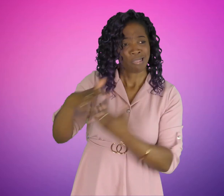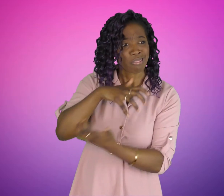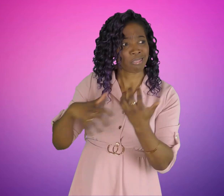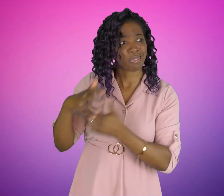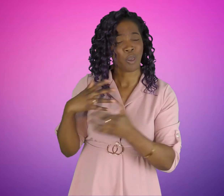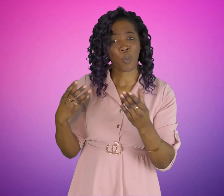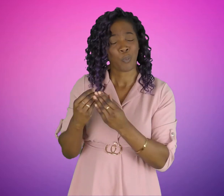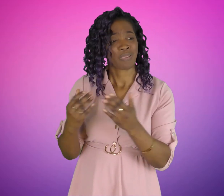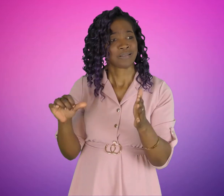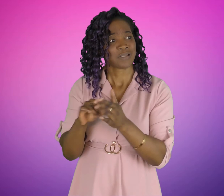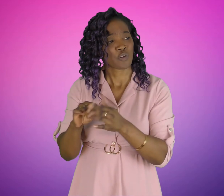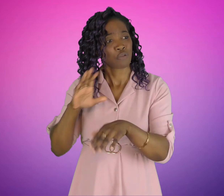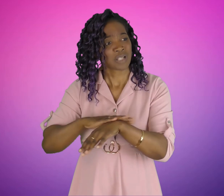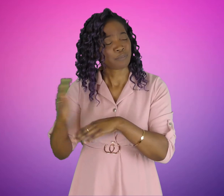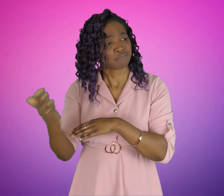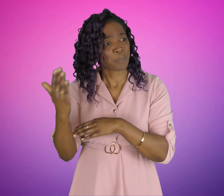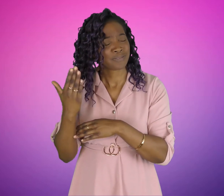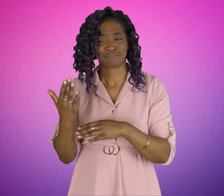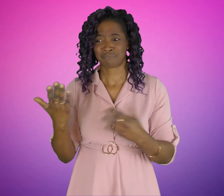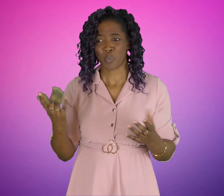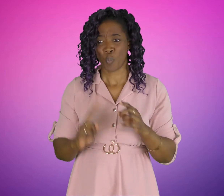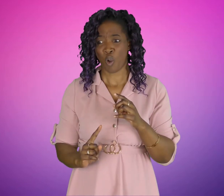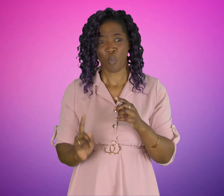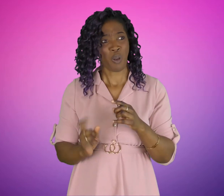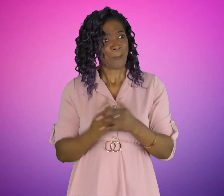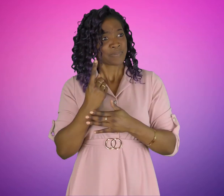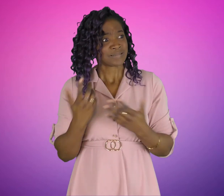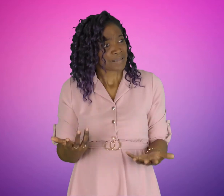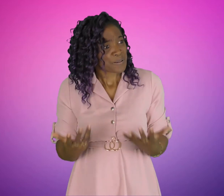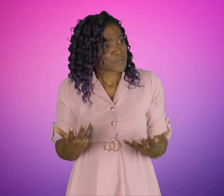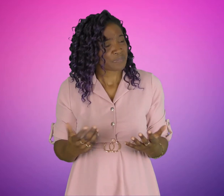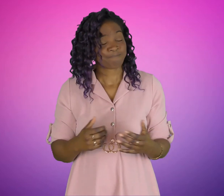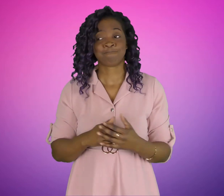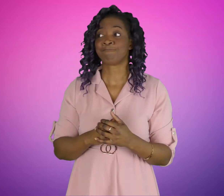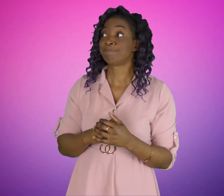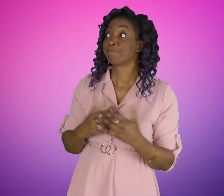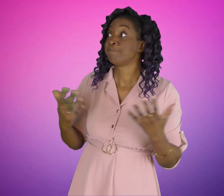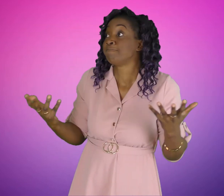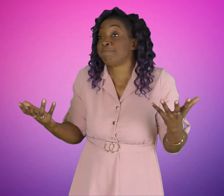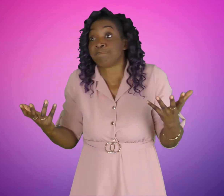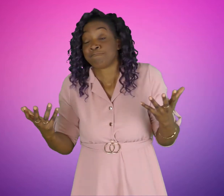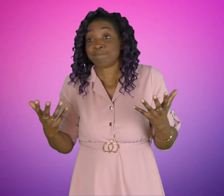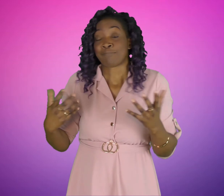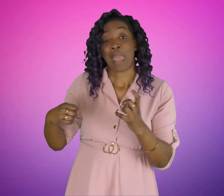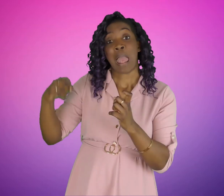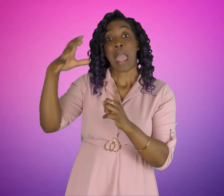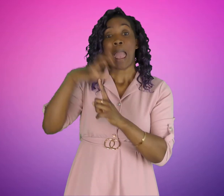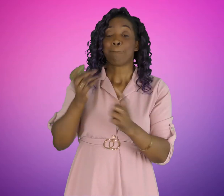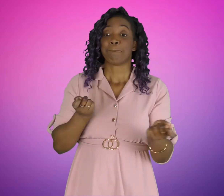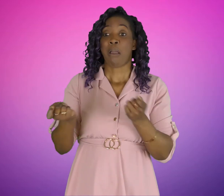afoot and everything? Pretty much. So what happens now? Well, empires don't